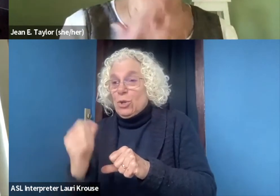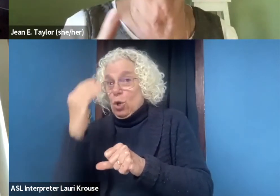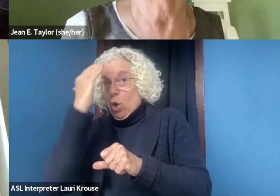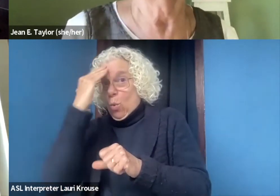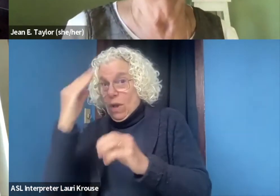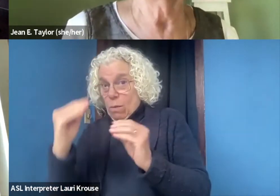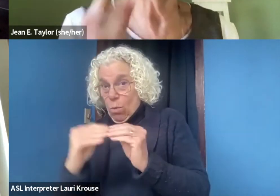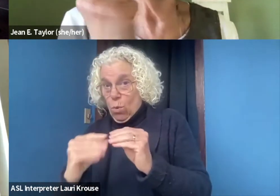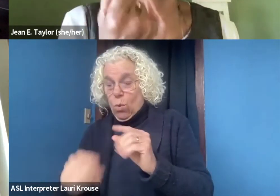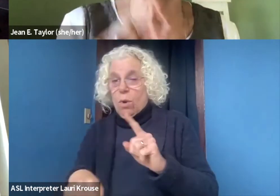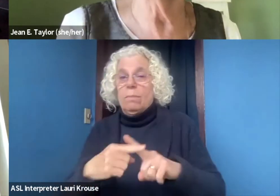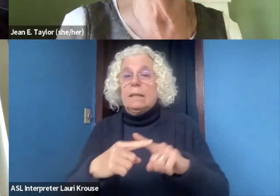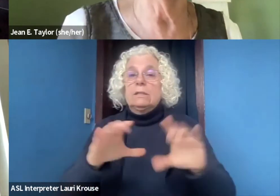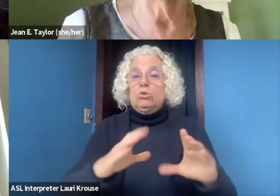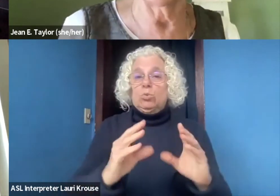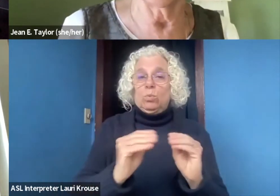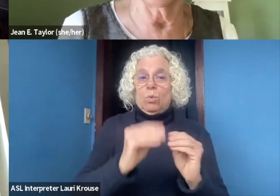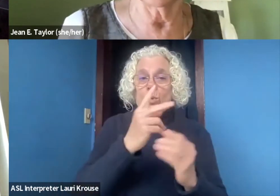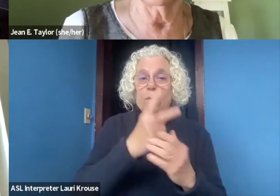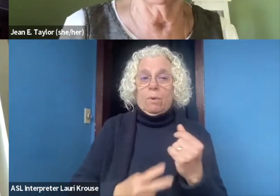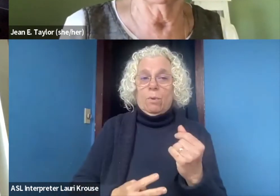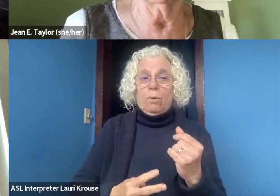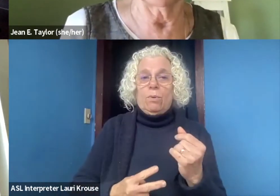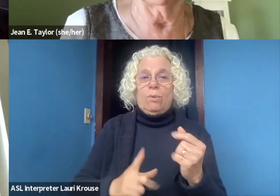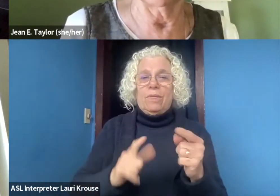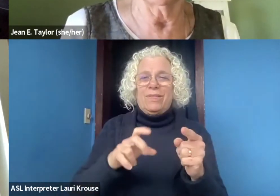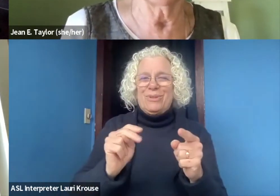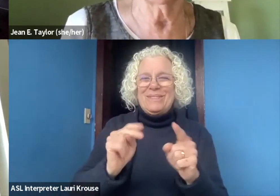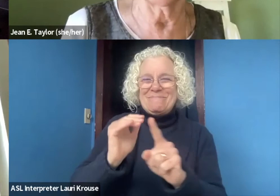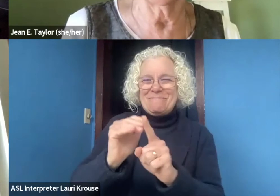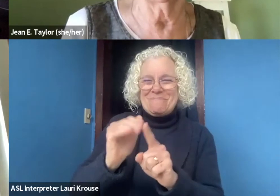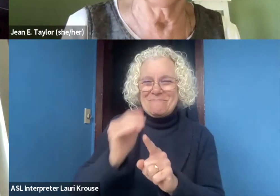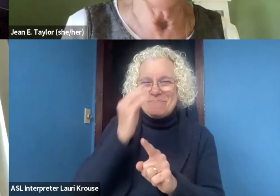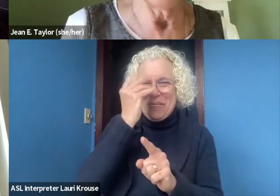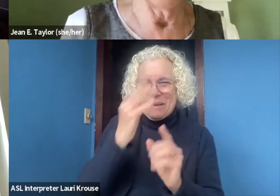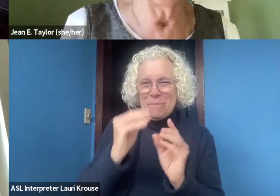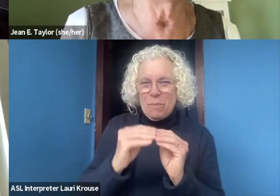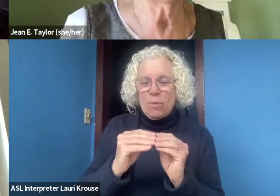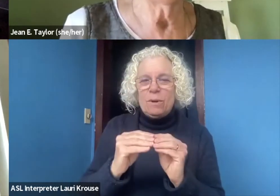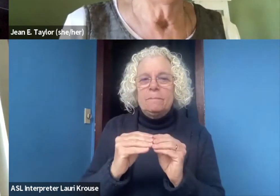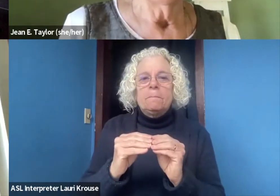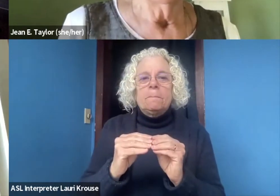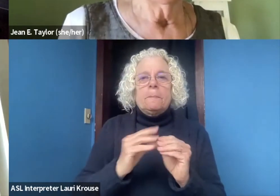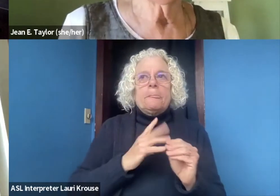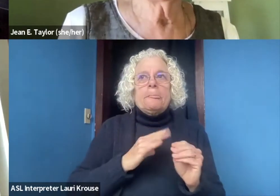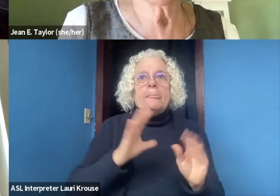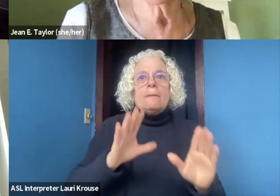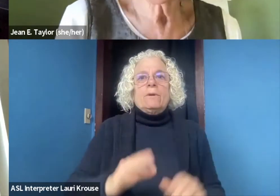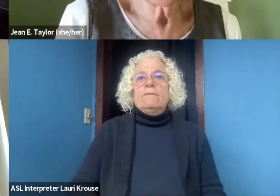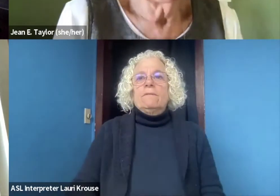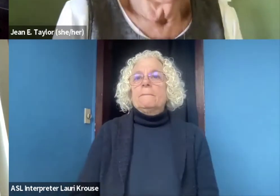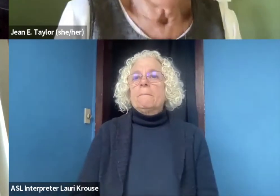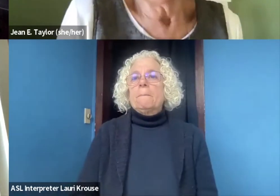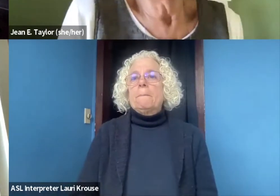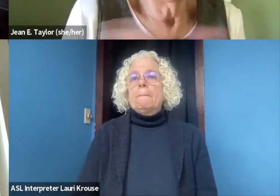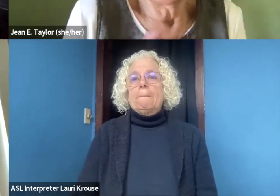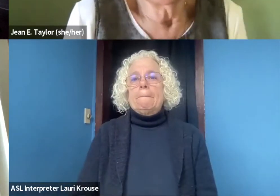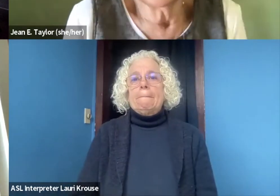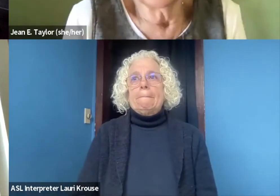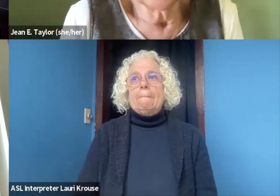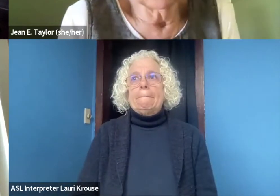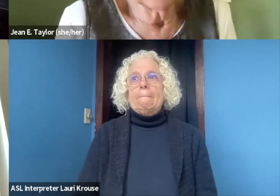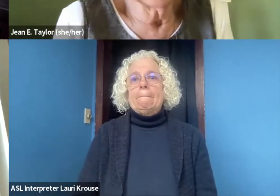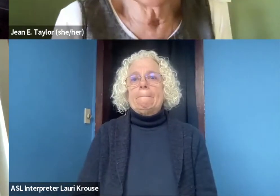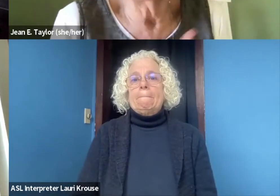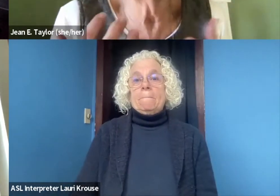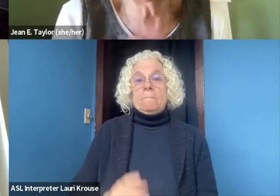the action that Lynn is so good at reminding us to think about. These are wonderful. Something else that Beata and I